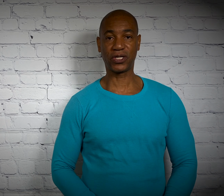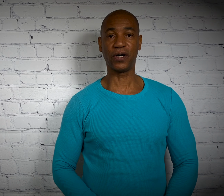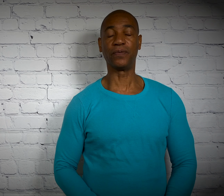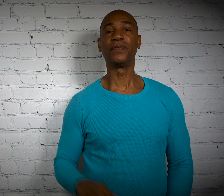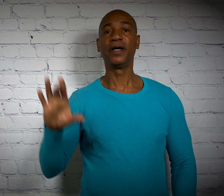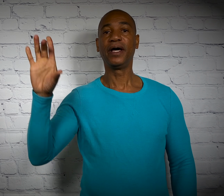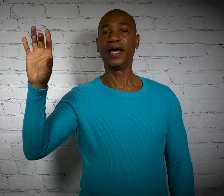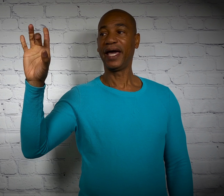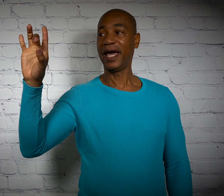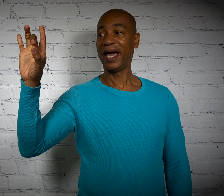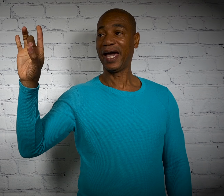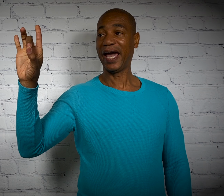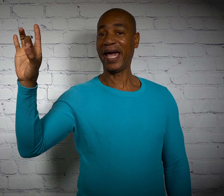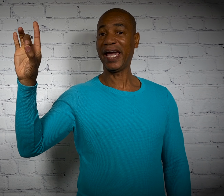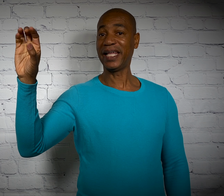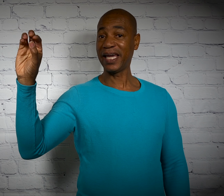go. 80,